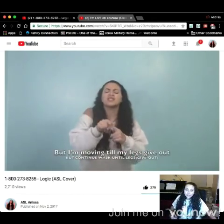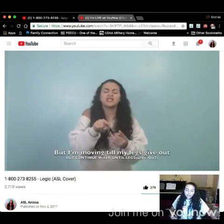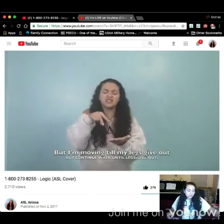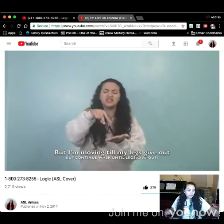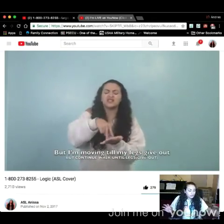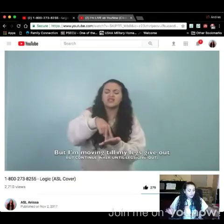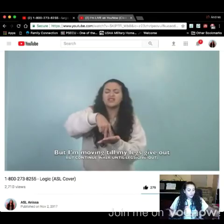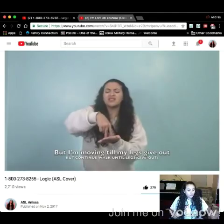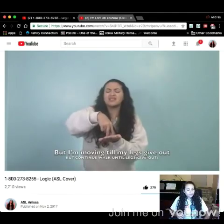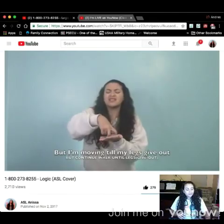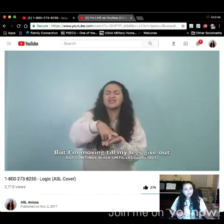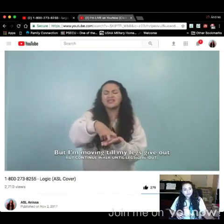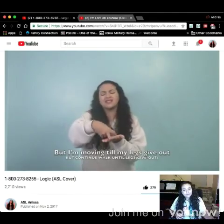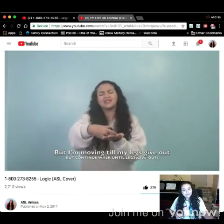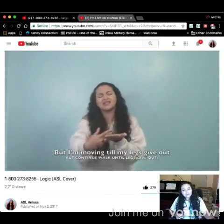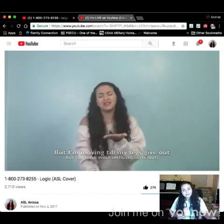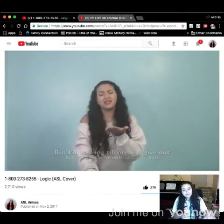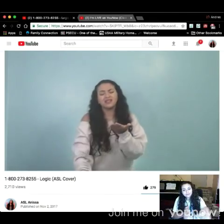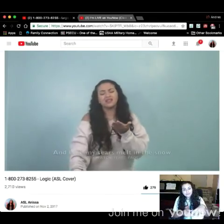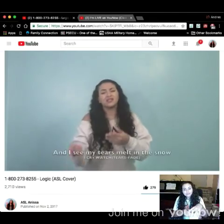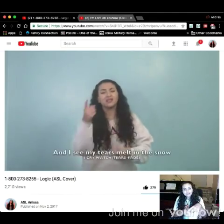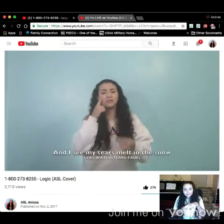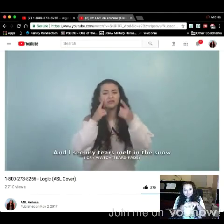my legs give out.